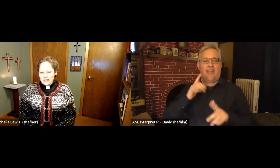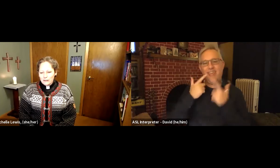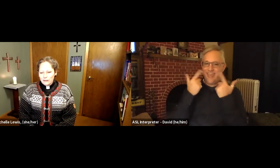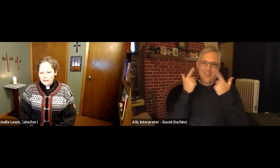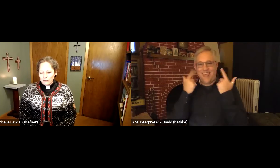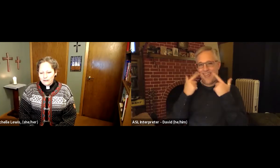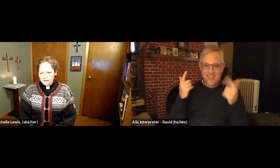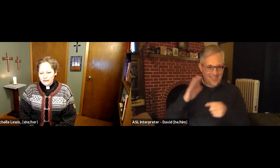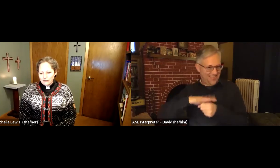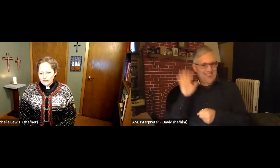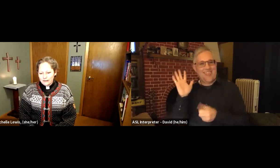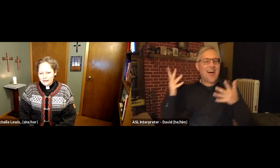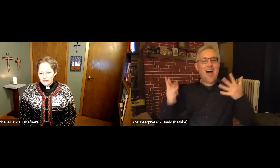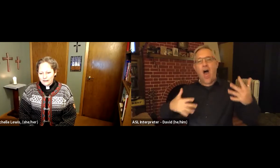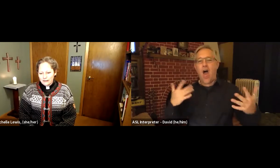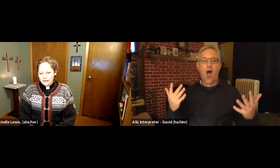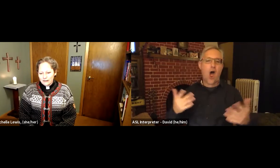seriousness.